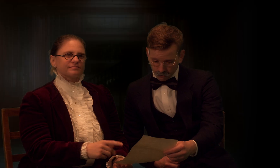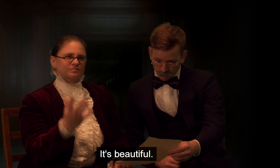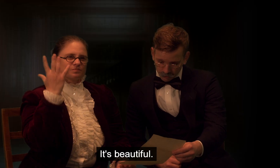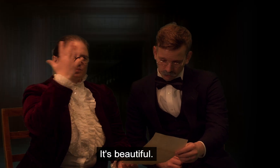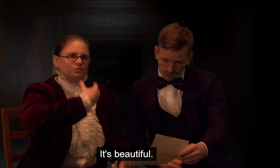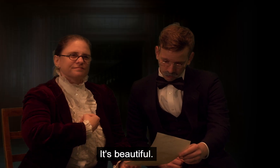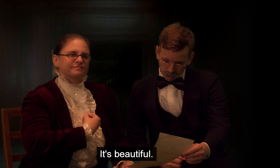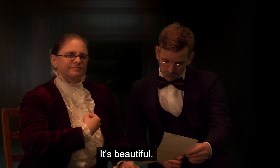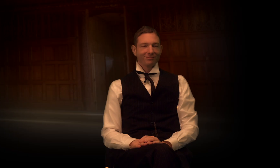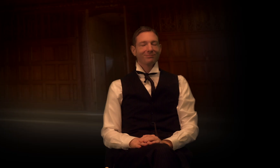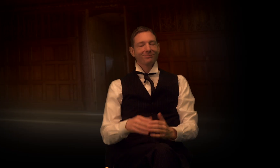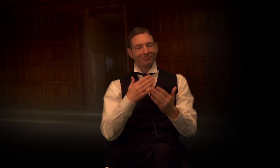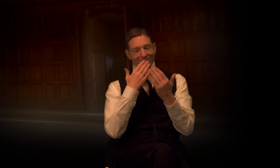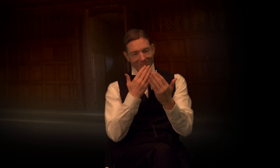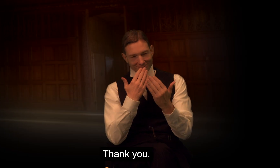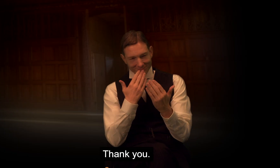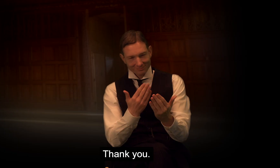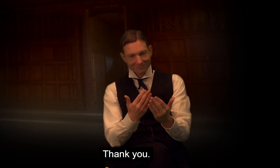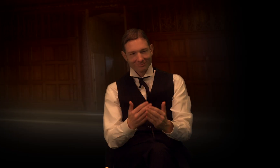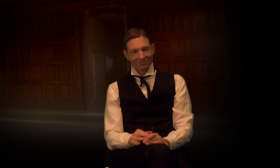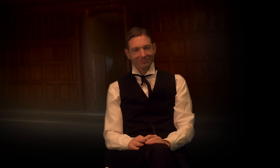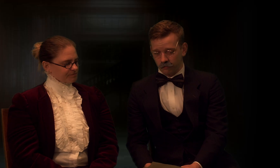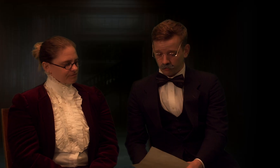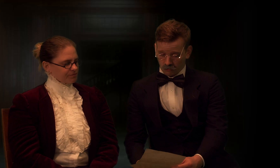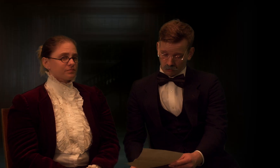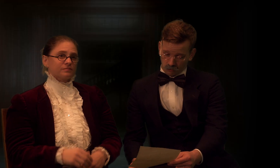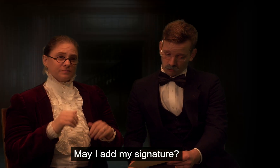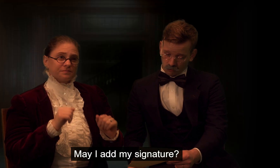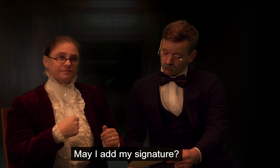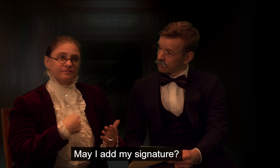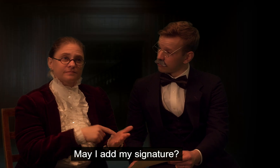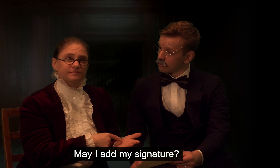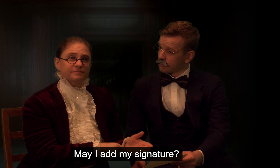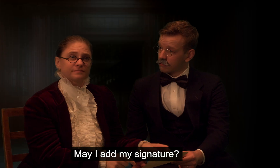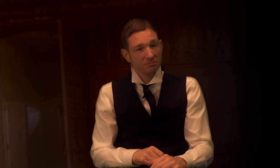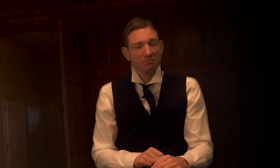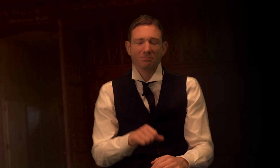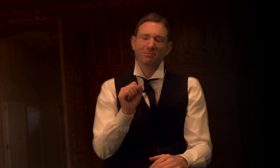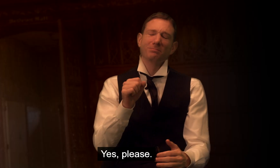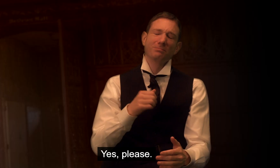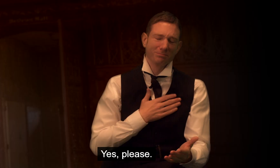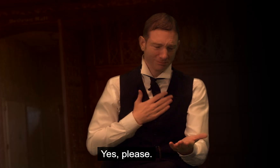It's beautiful. Thank you. May I add my signature? Yes,